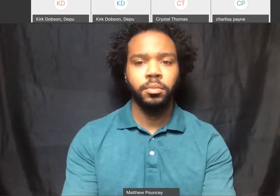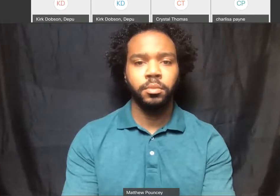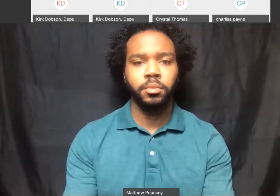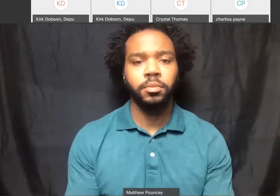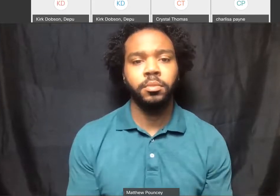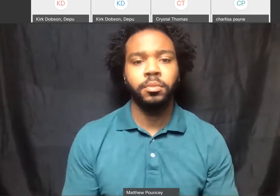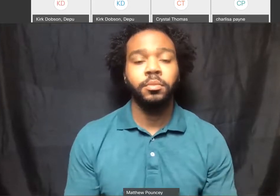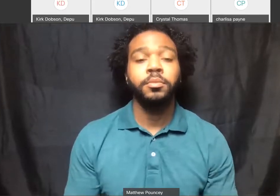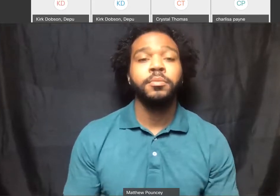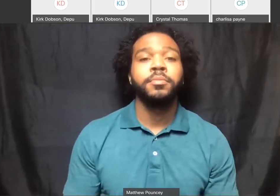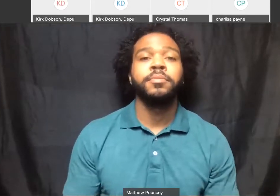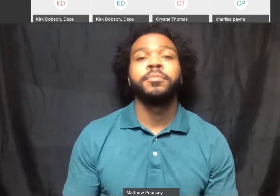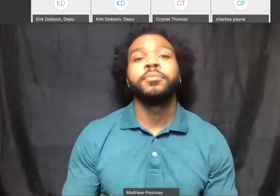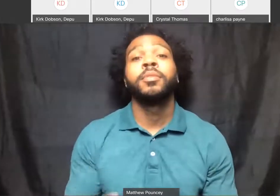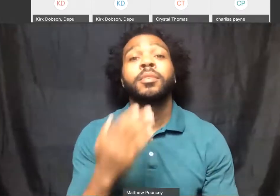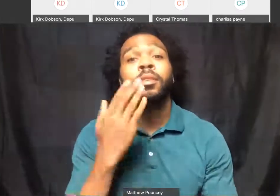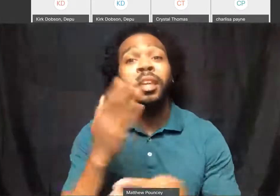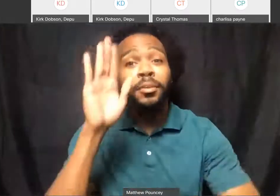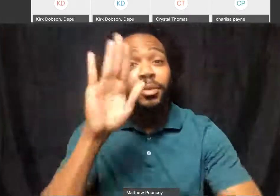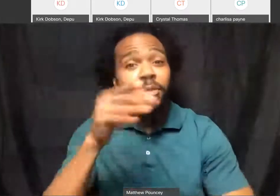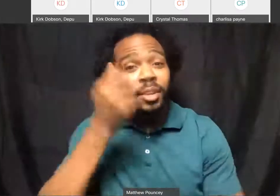Good afternoon, everyone. This is Andy Reese.